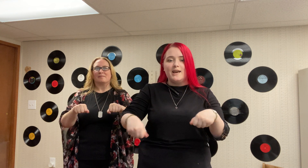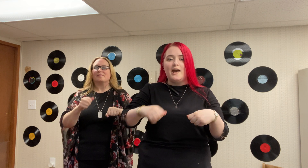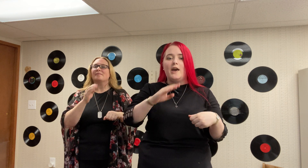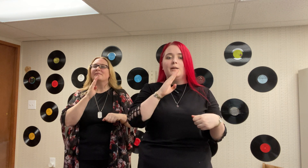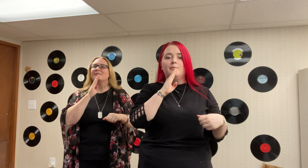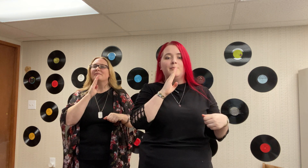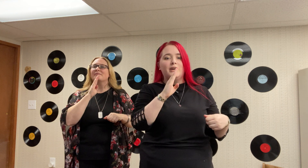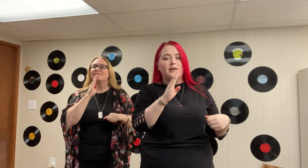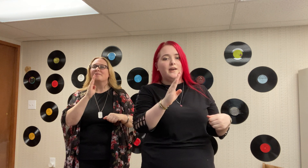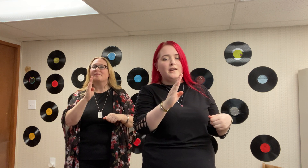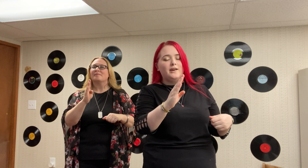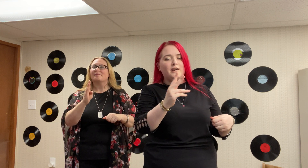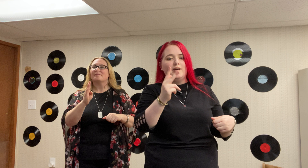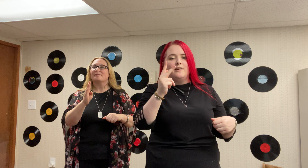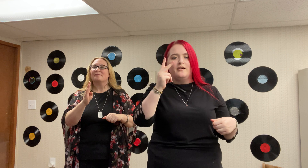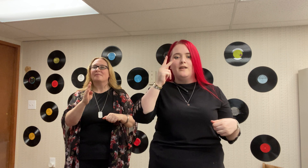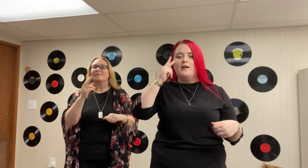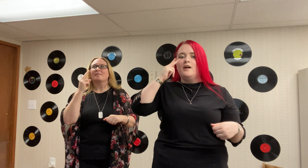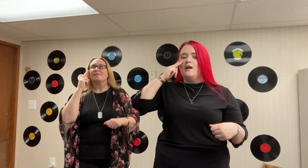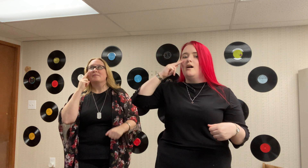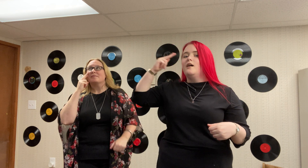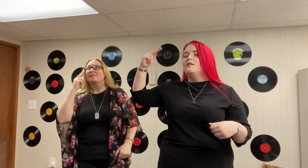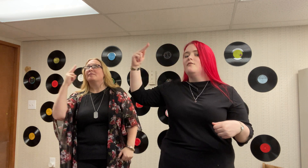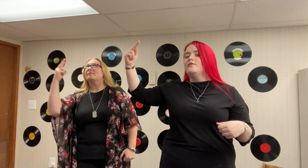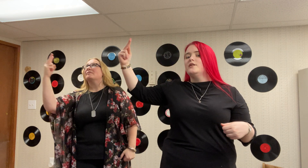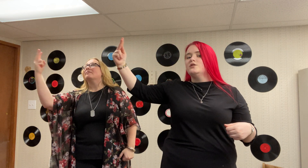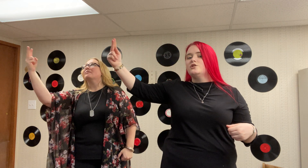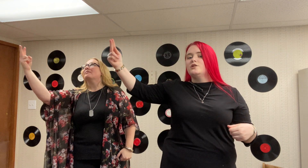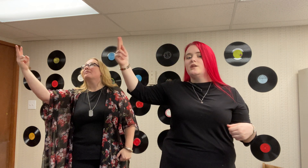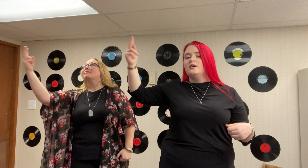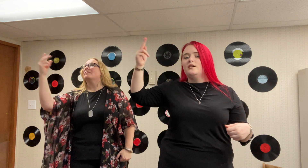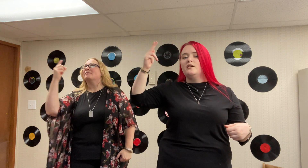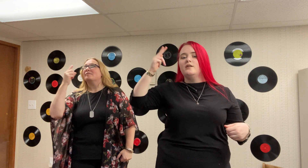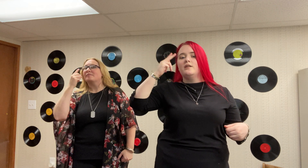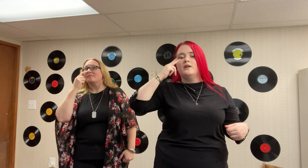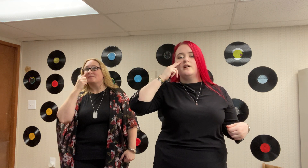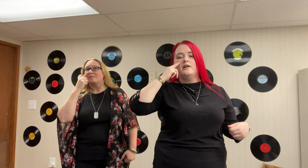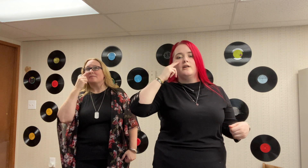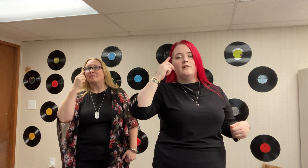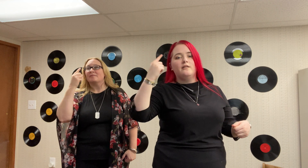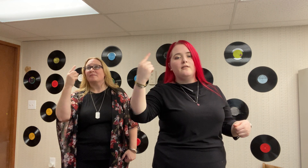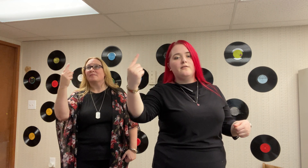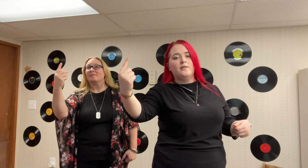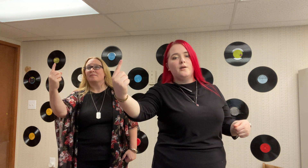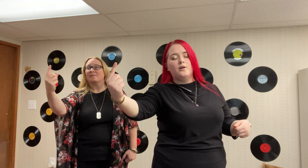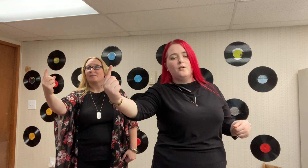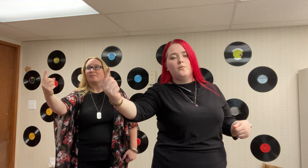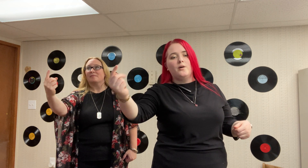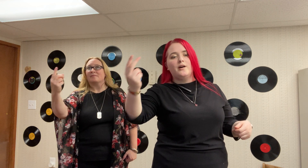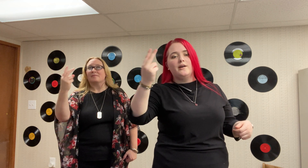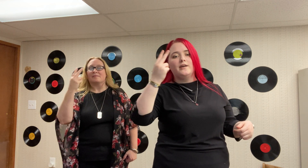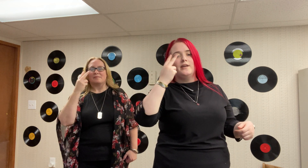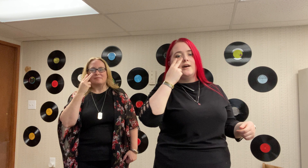can be, a vision of the one